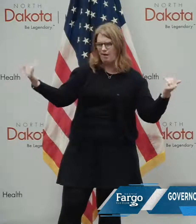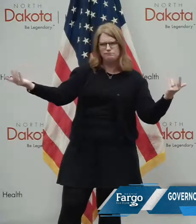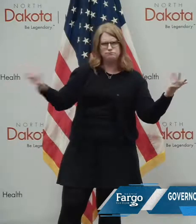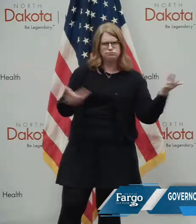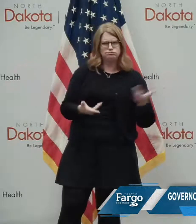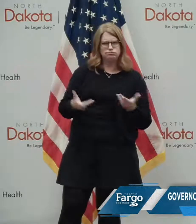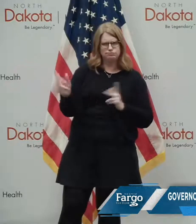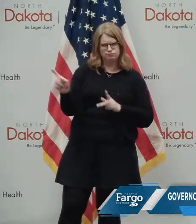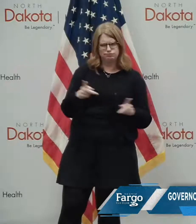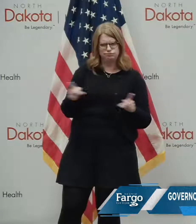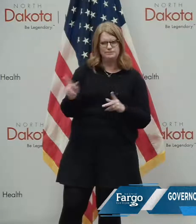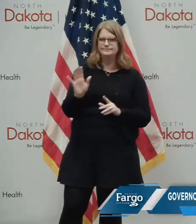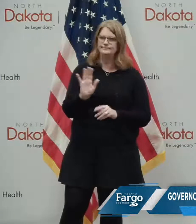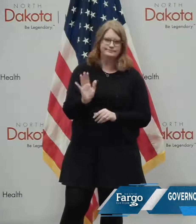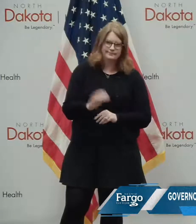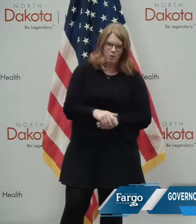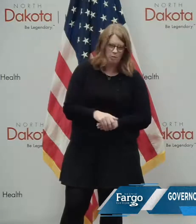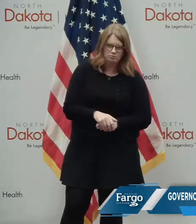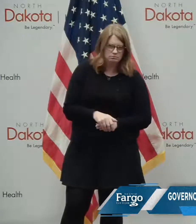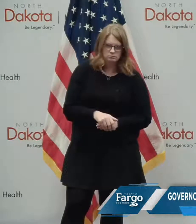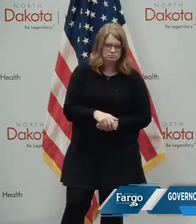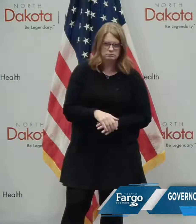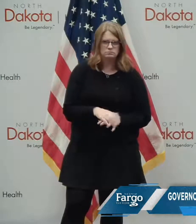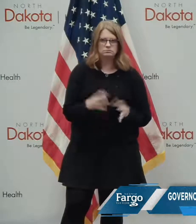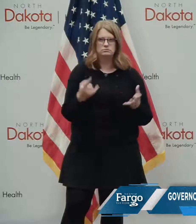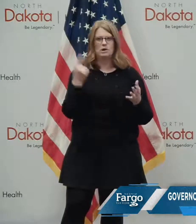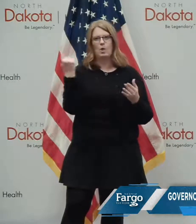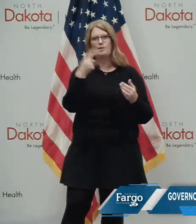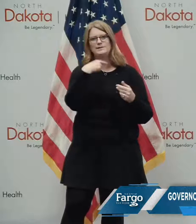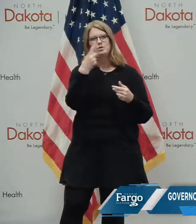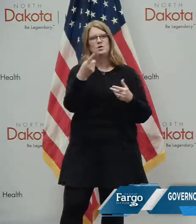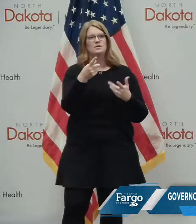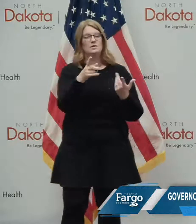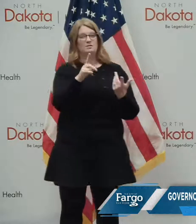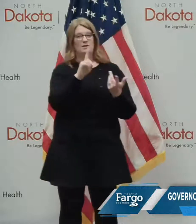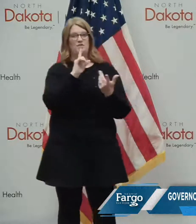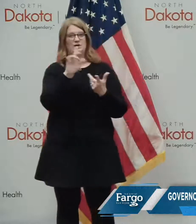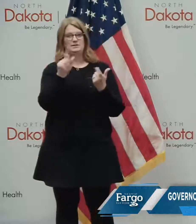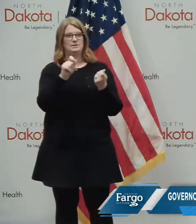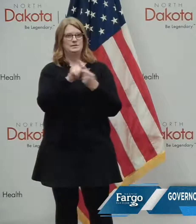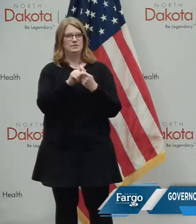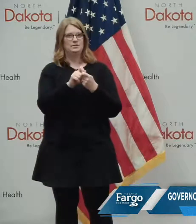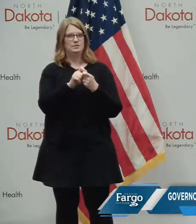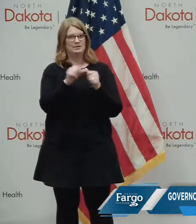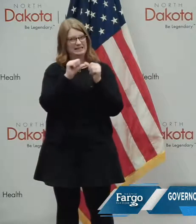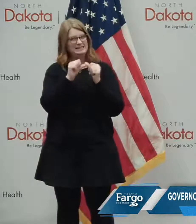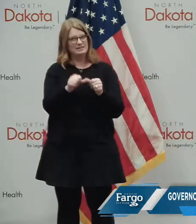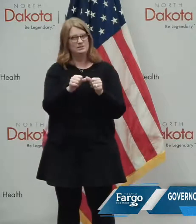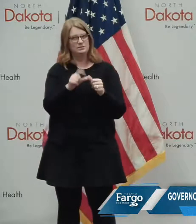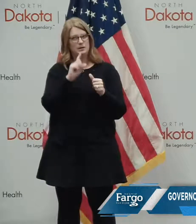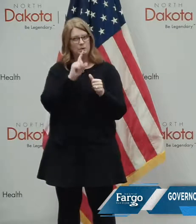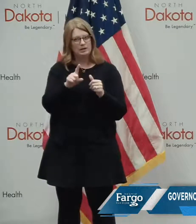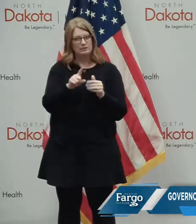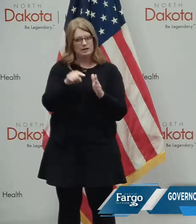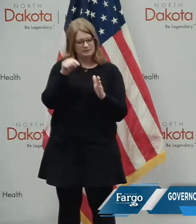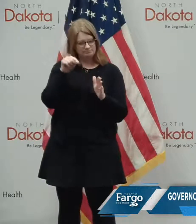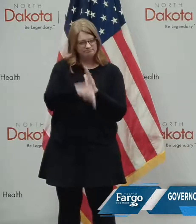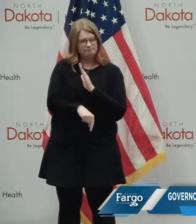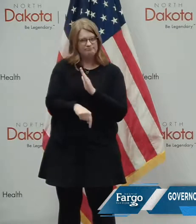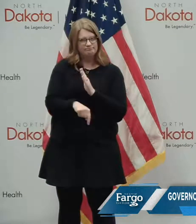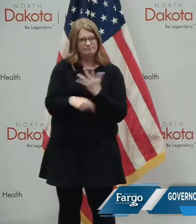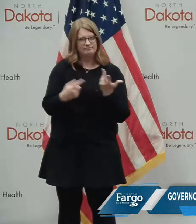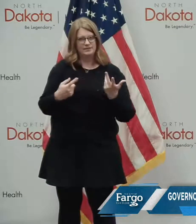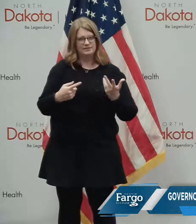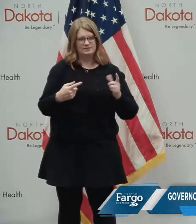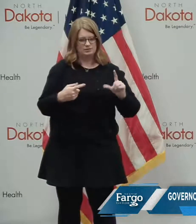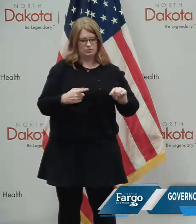than sort of the broad-based stuff. We've always said about being targeted, but we're going to continue to dig in to see if this 20/80 rule, if we